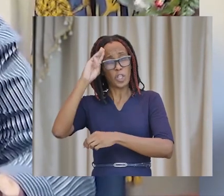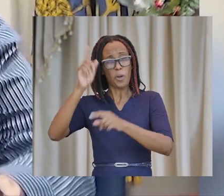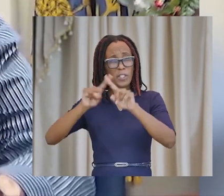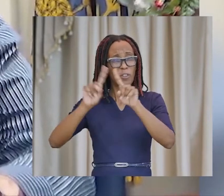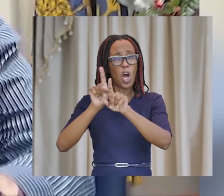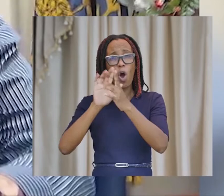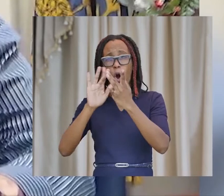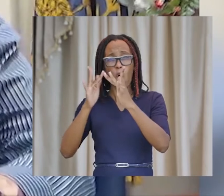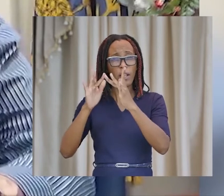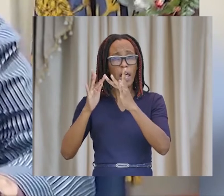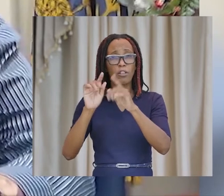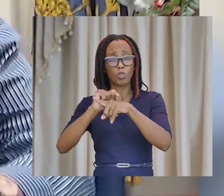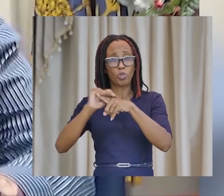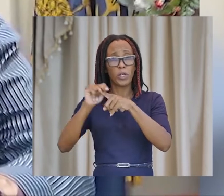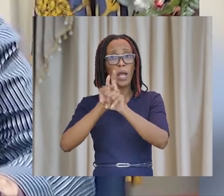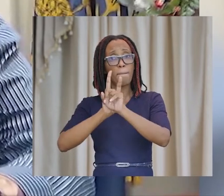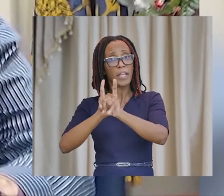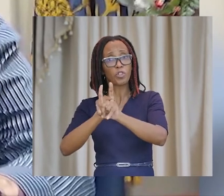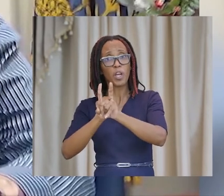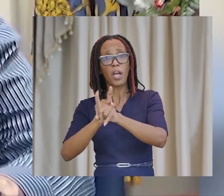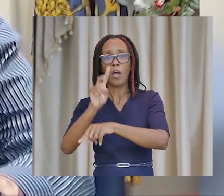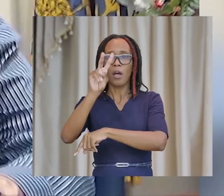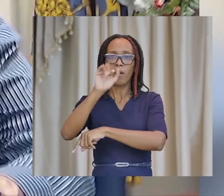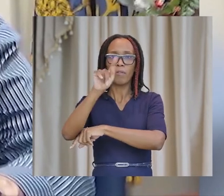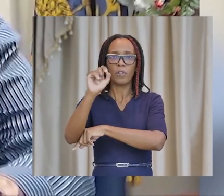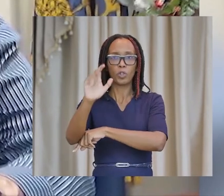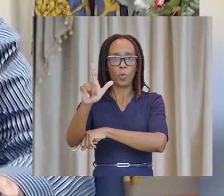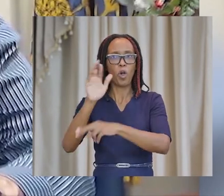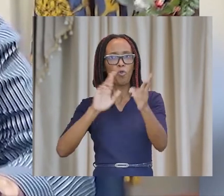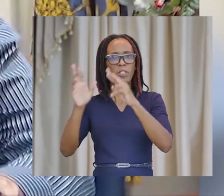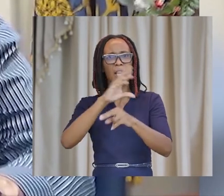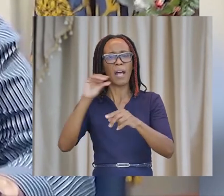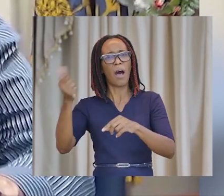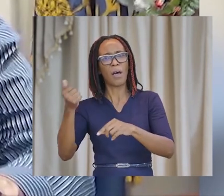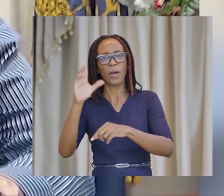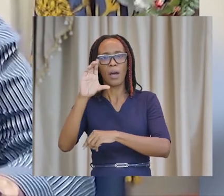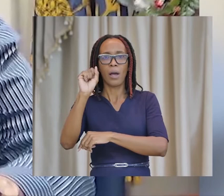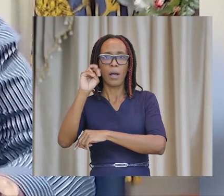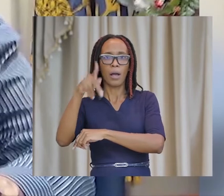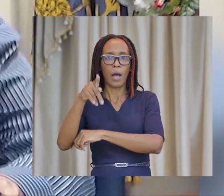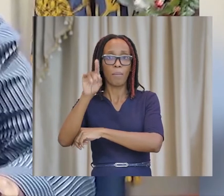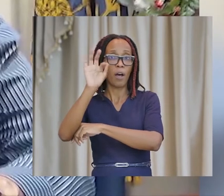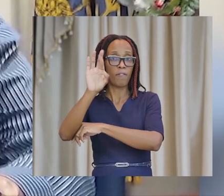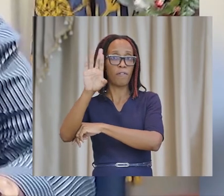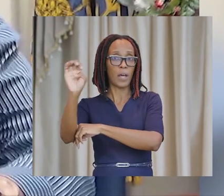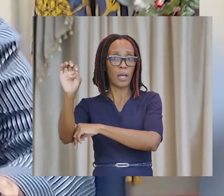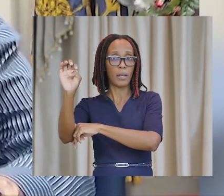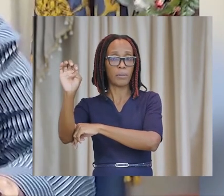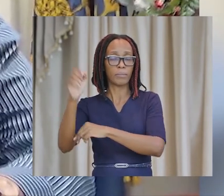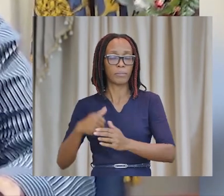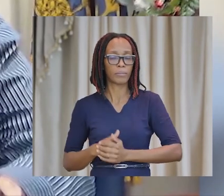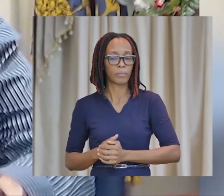mentoring sessions, virtual races, campfires, and other adventures via distance. Like lone